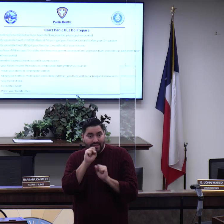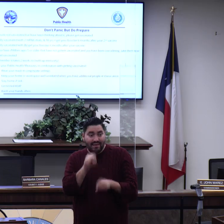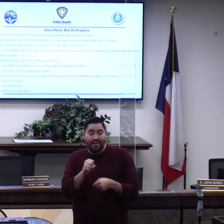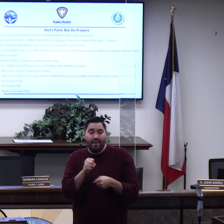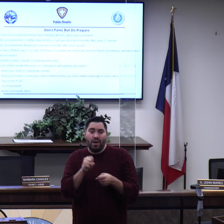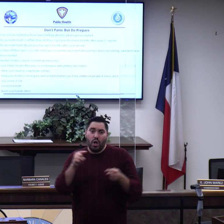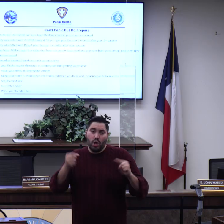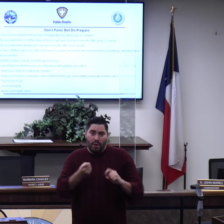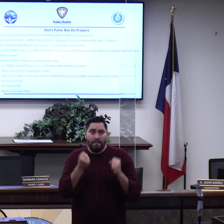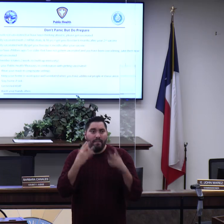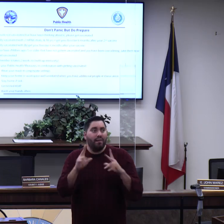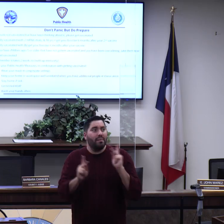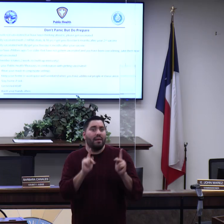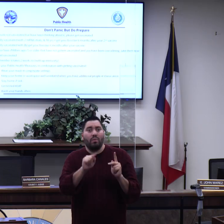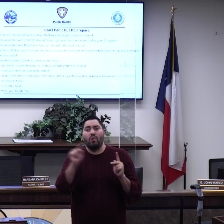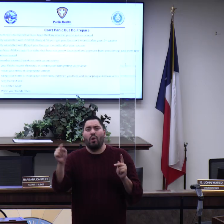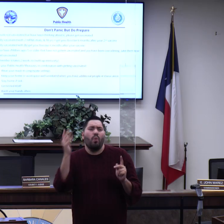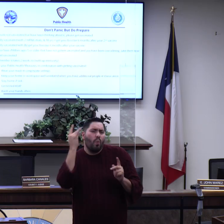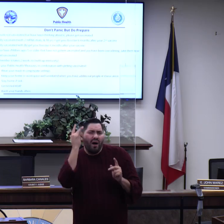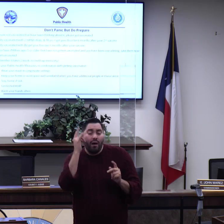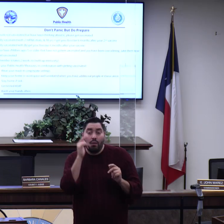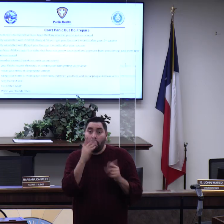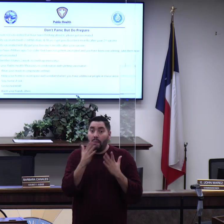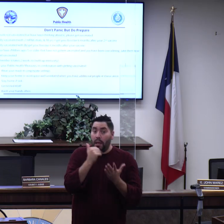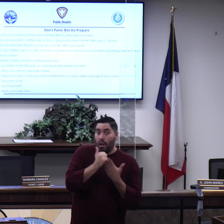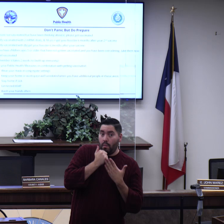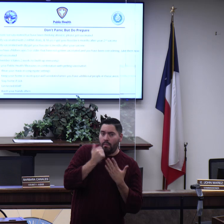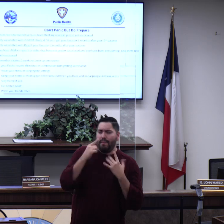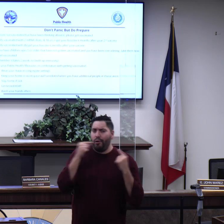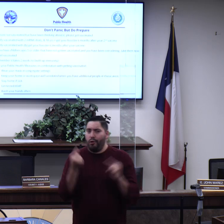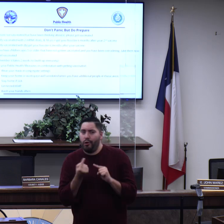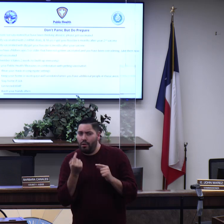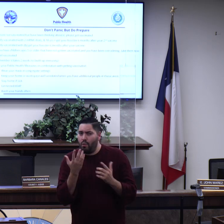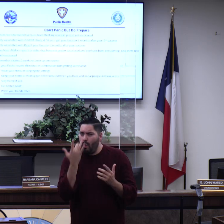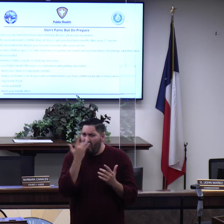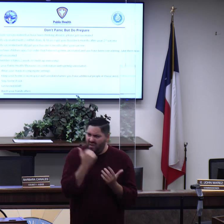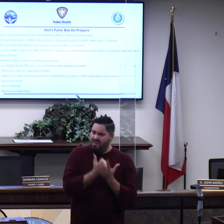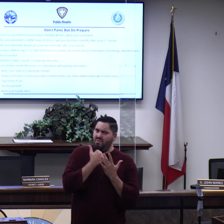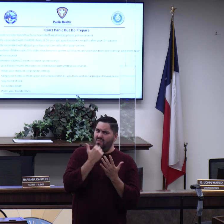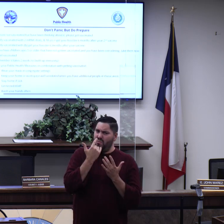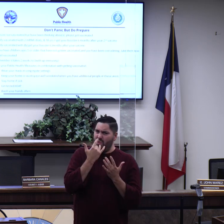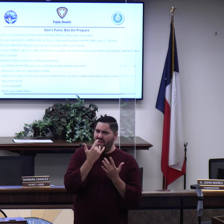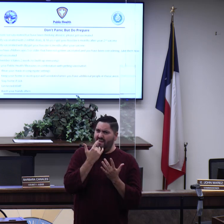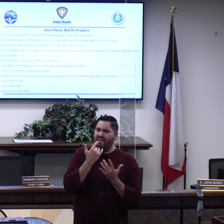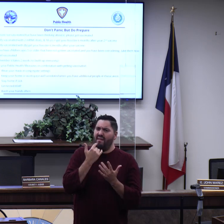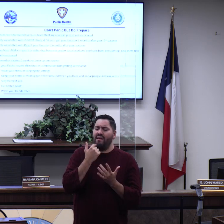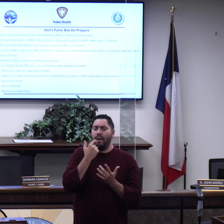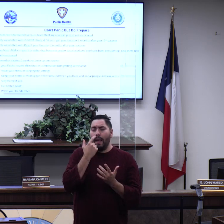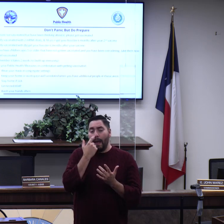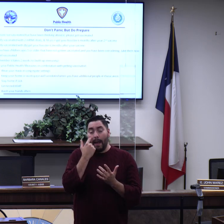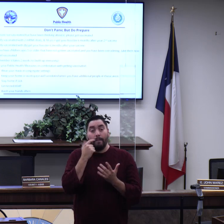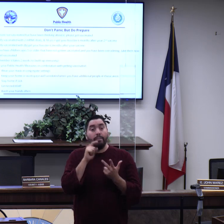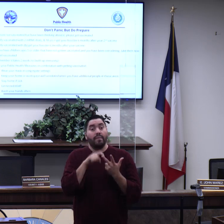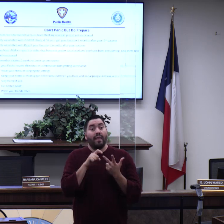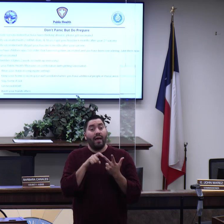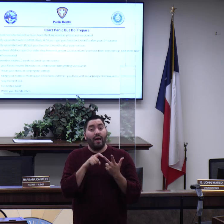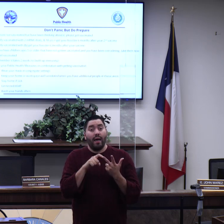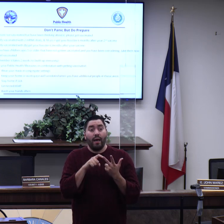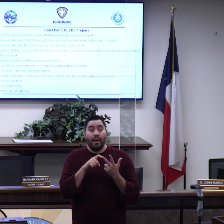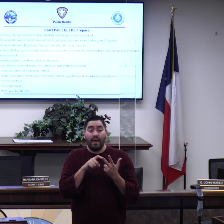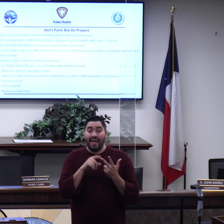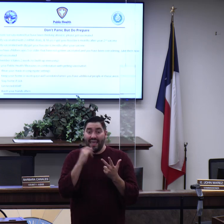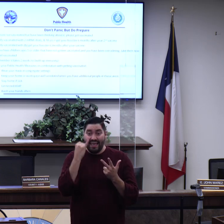lot of people. And why do I say it could help us? The reason I made the statement that it could help us is because if it's very